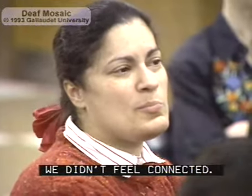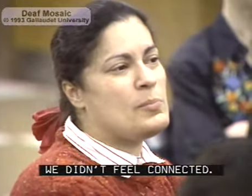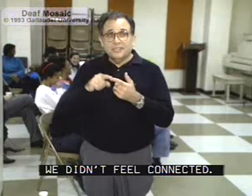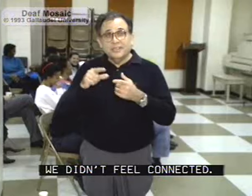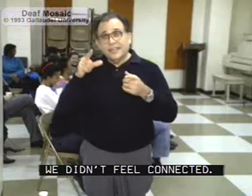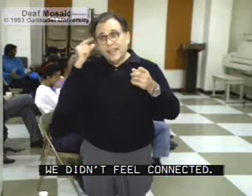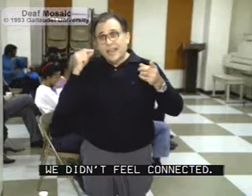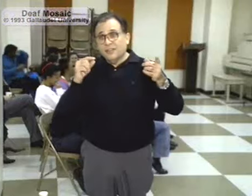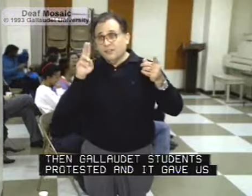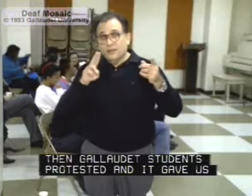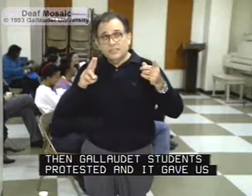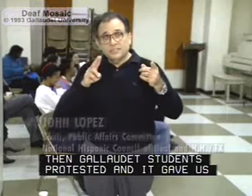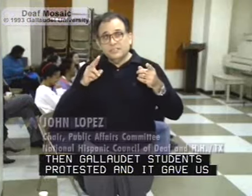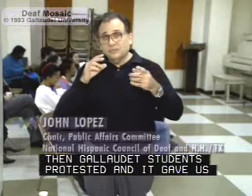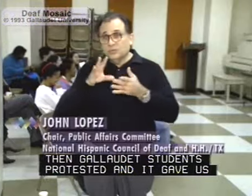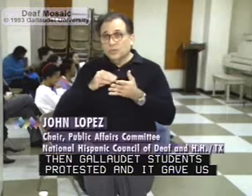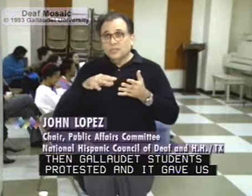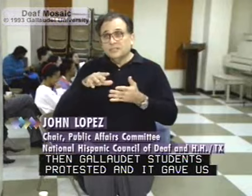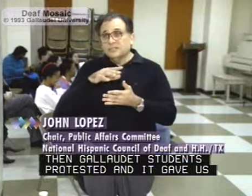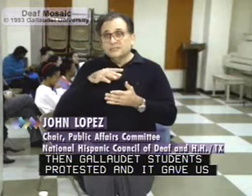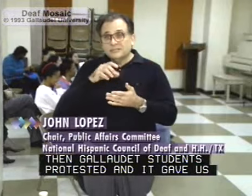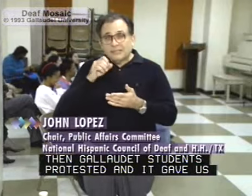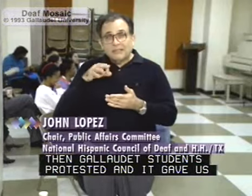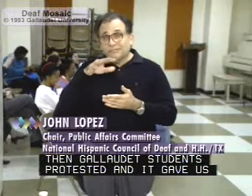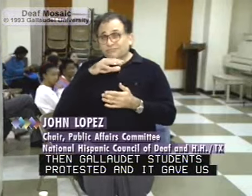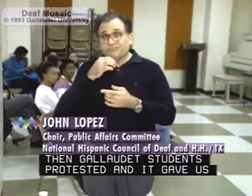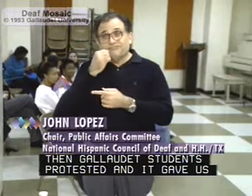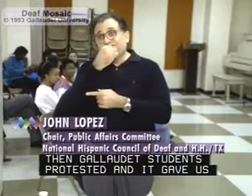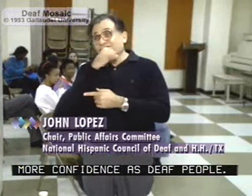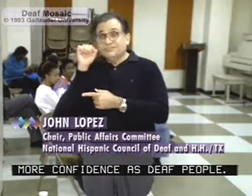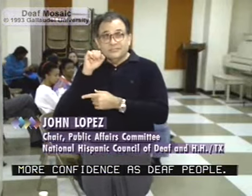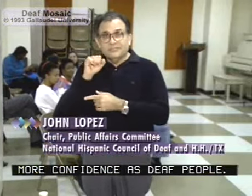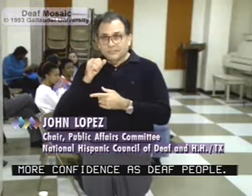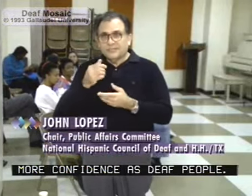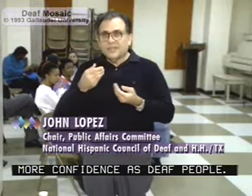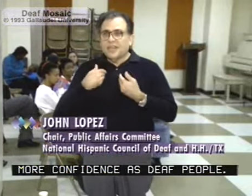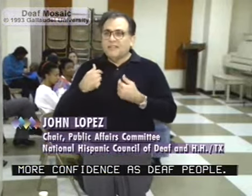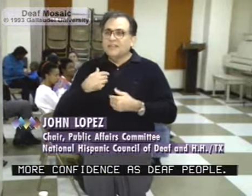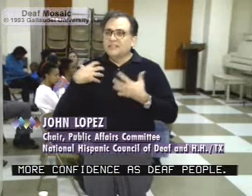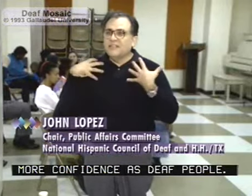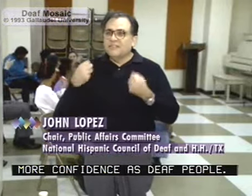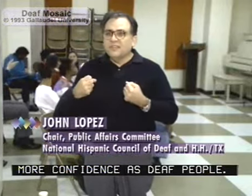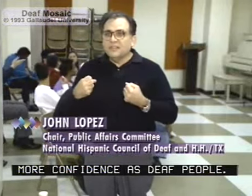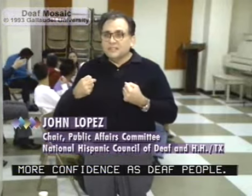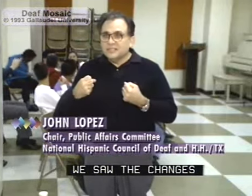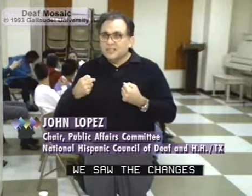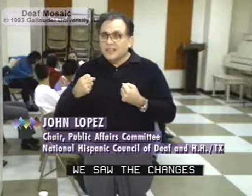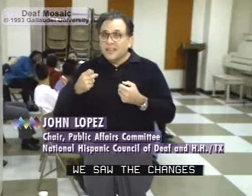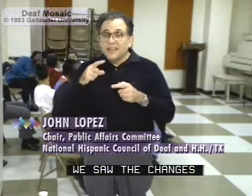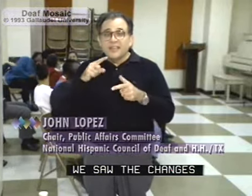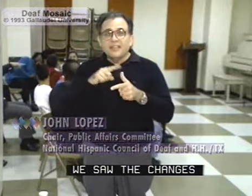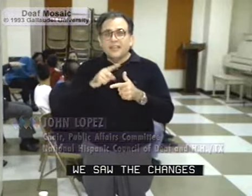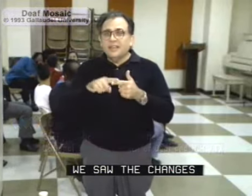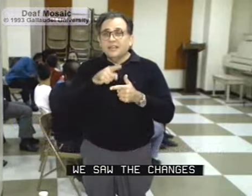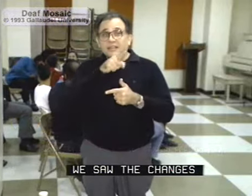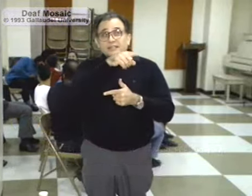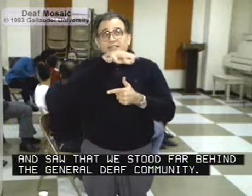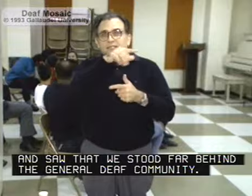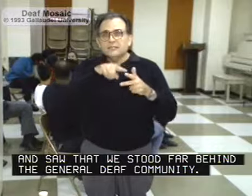connected. Then Gallaudet students protested, and it gave us more confidence as deaf people. We saw the changes and saw that we stood